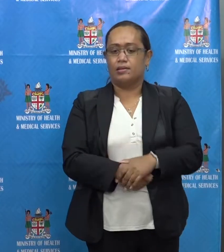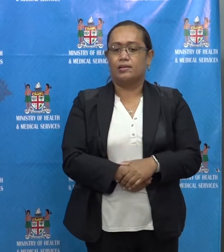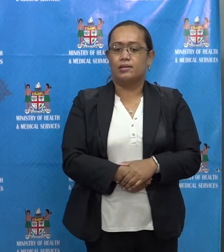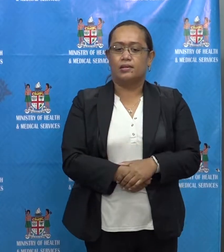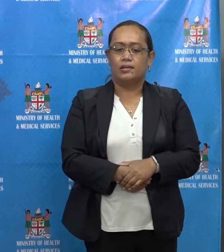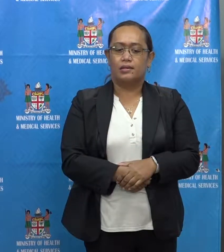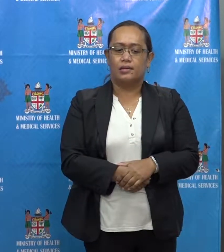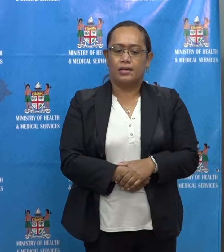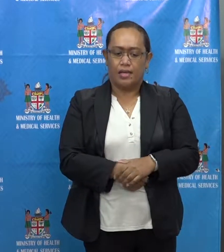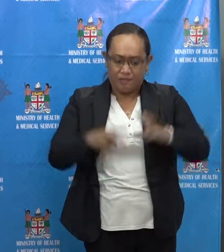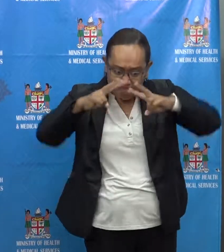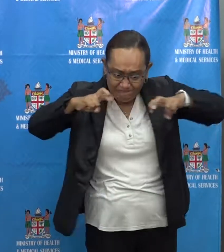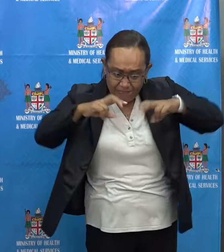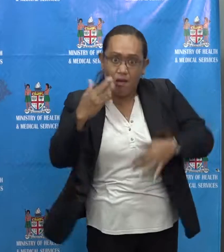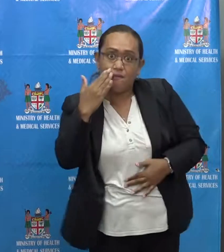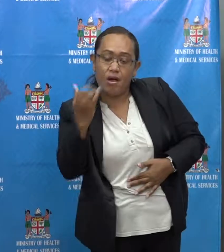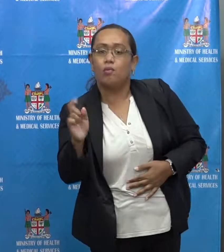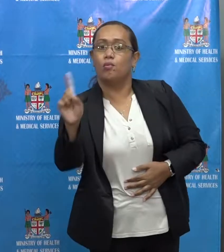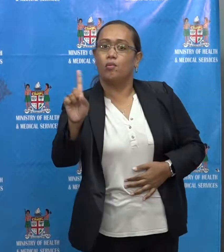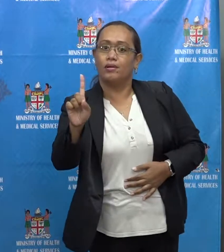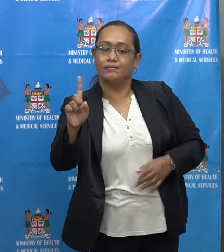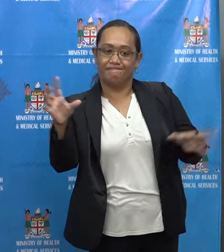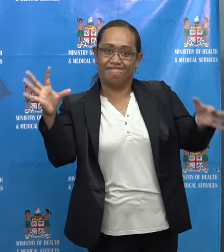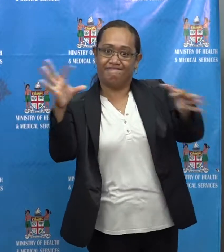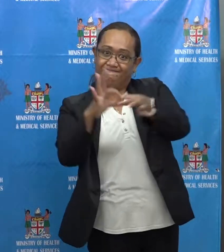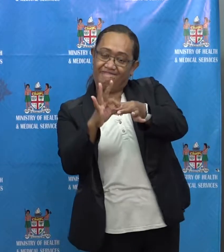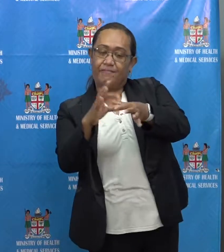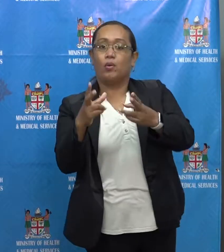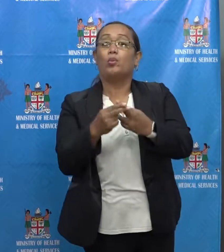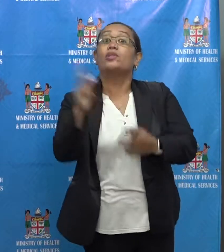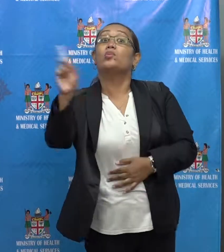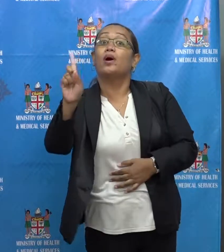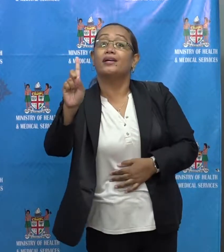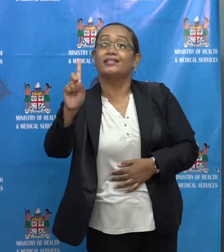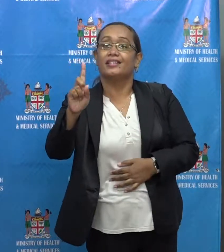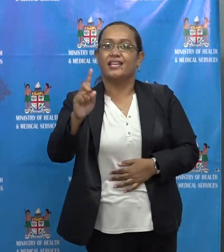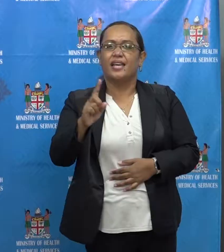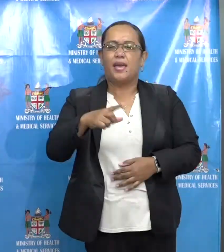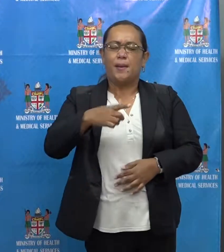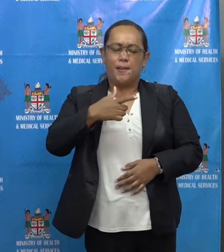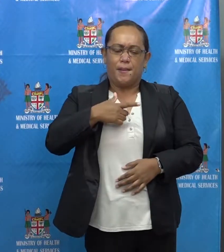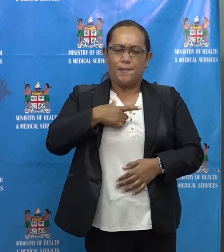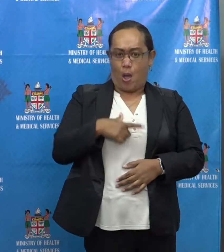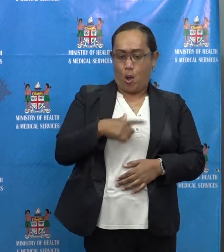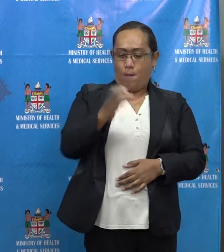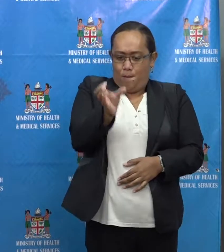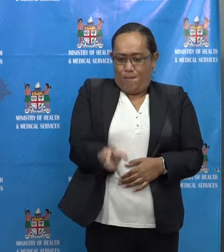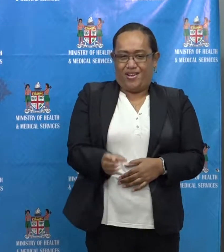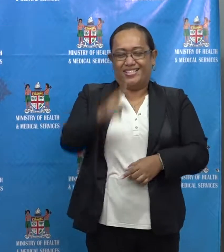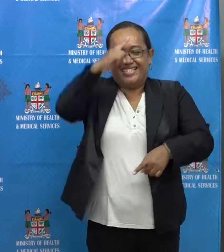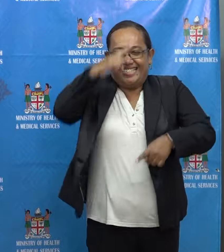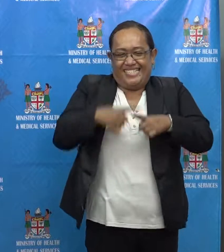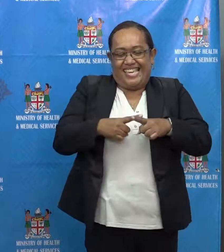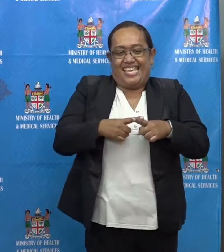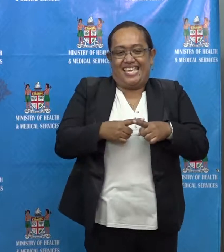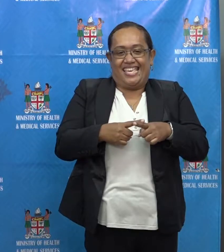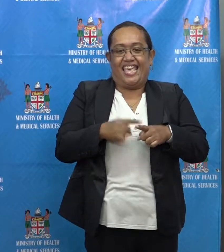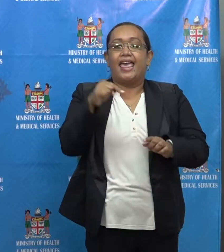when it becomes detectable on the test. It also relates to how infectious that person is at that time.